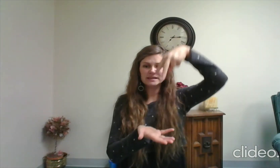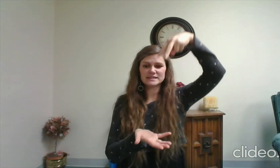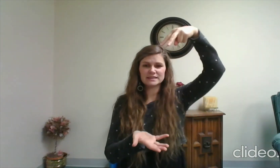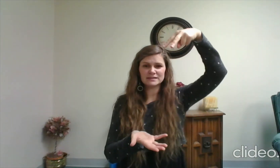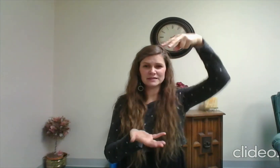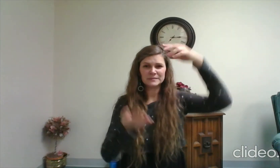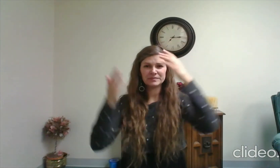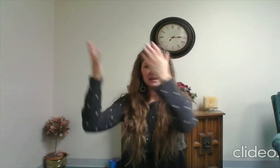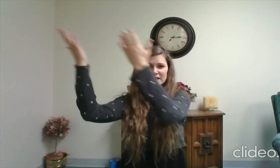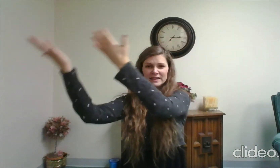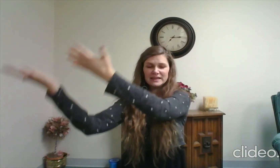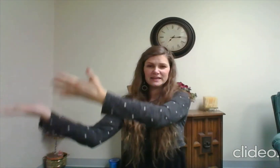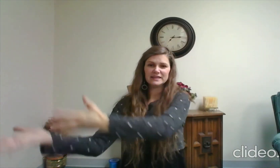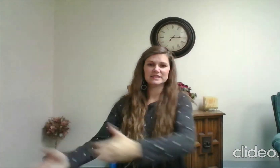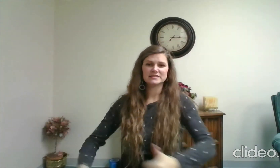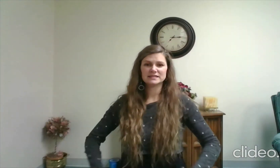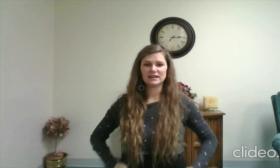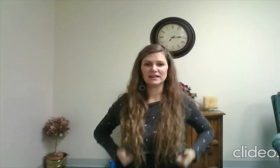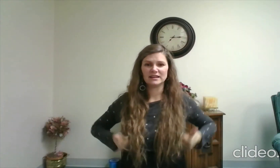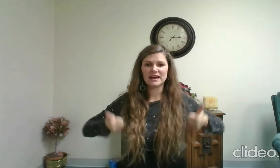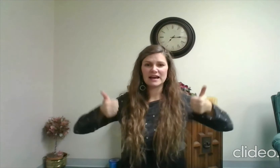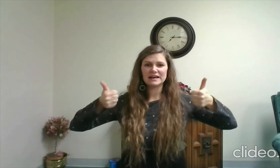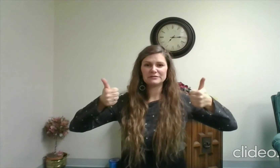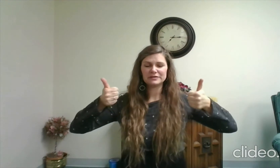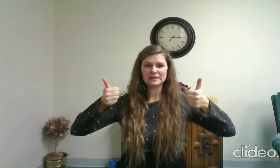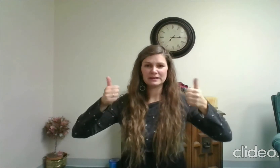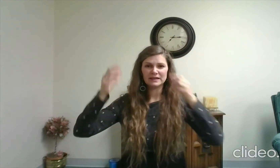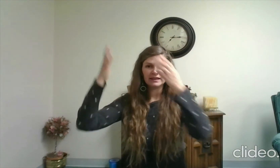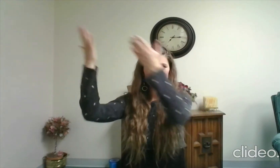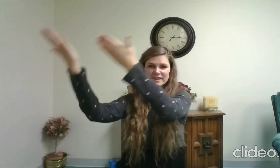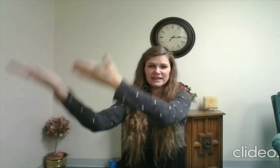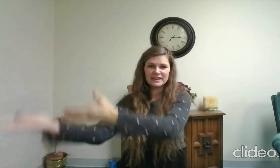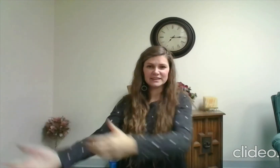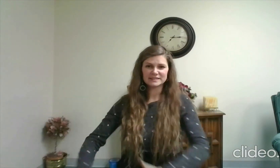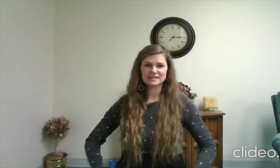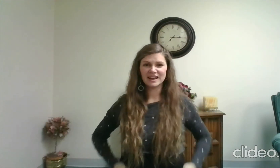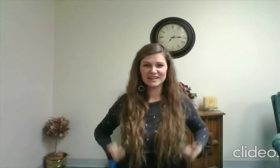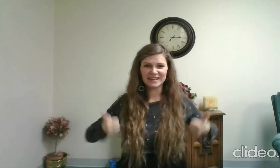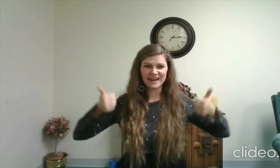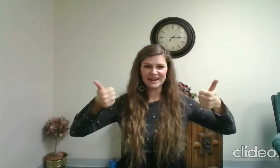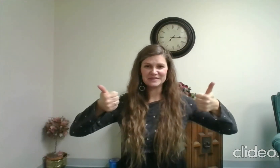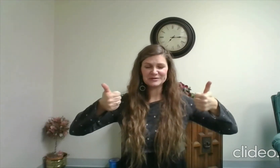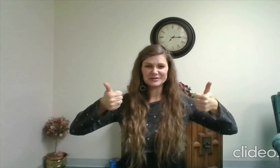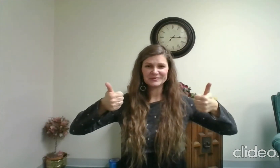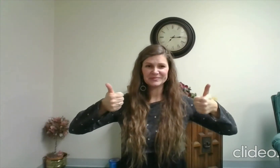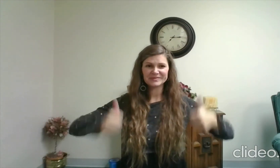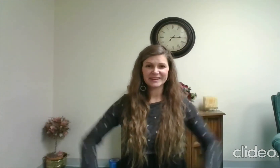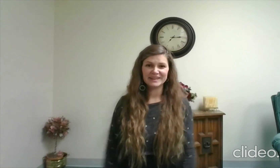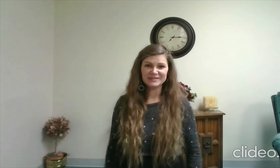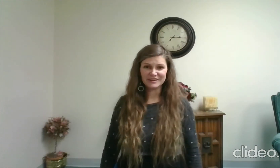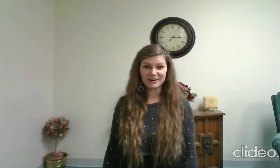risen. He is alive. He is alive. Very